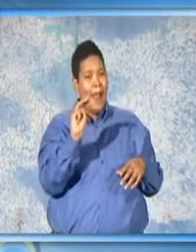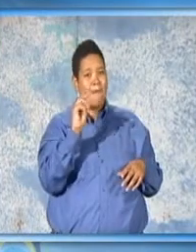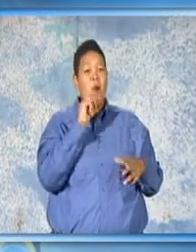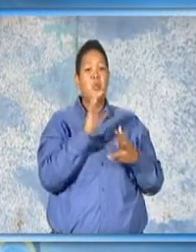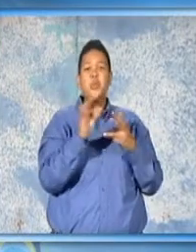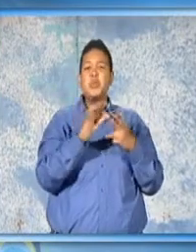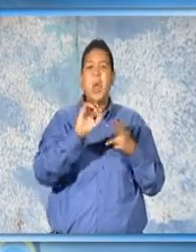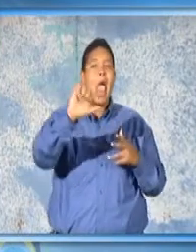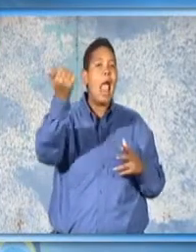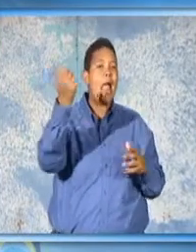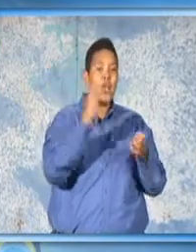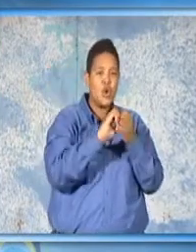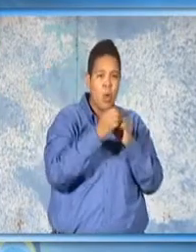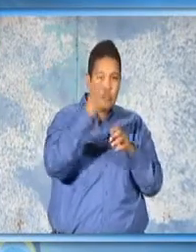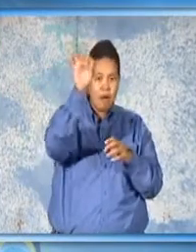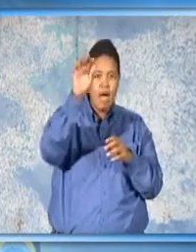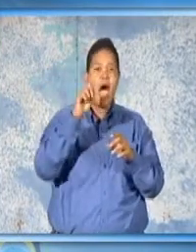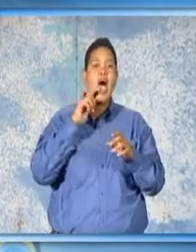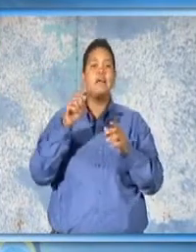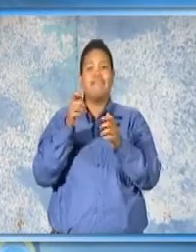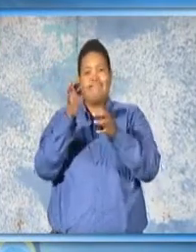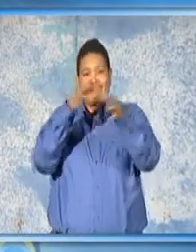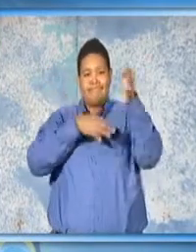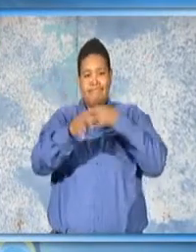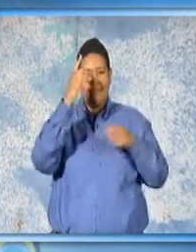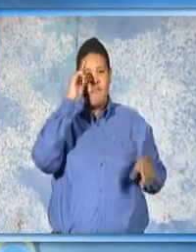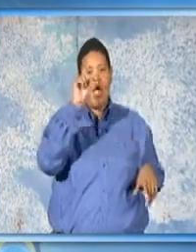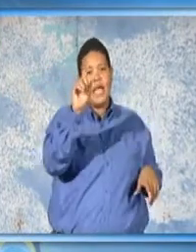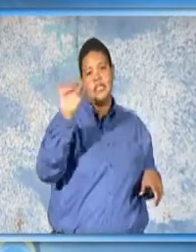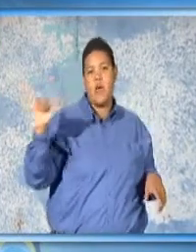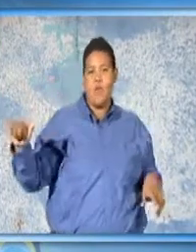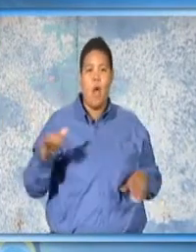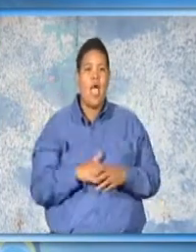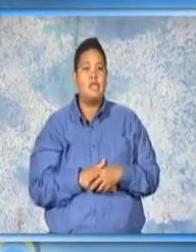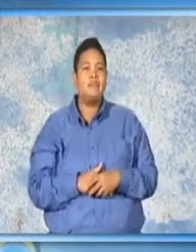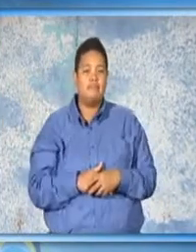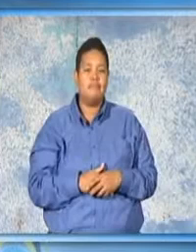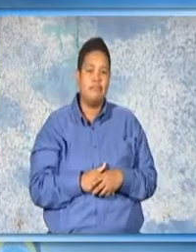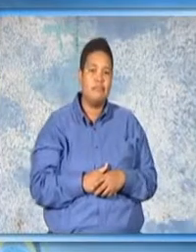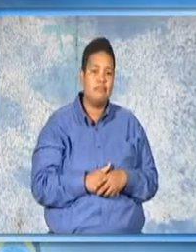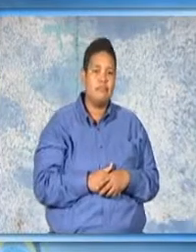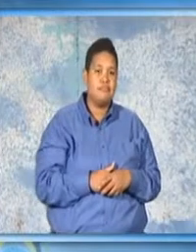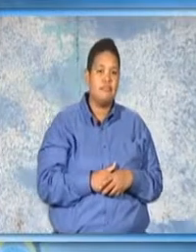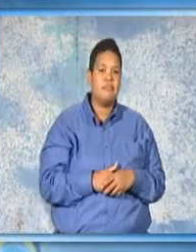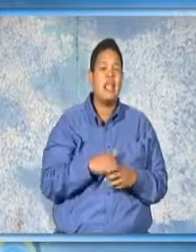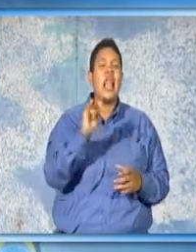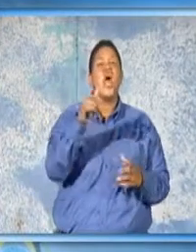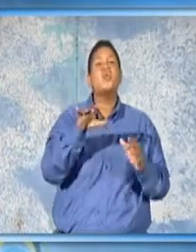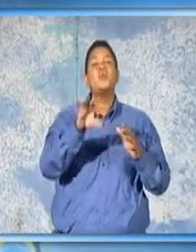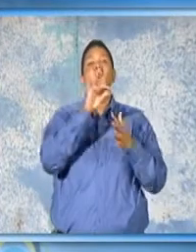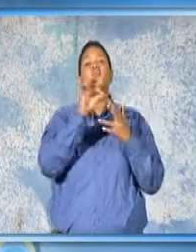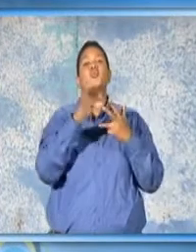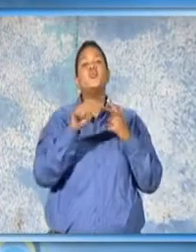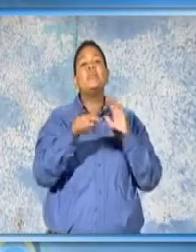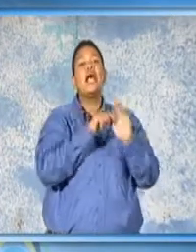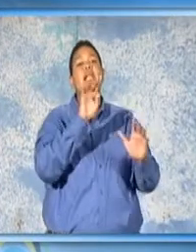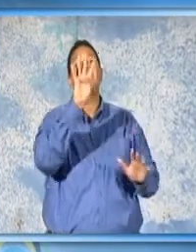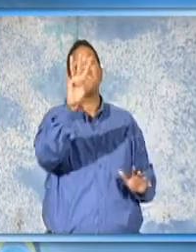of the coordinates and substitute for x and y. Let's choose negative 4,